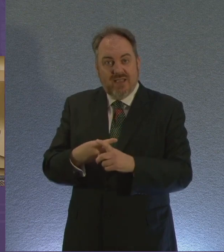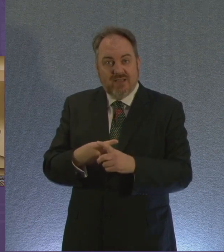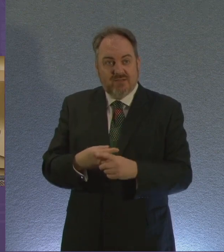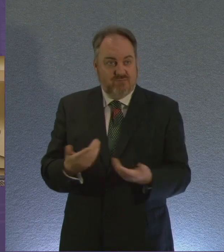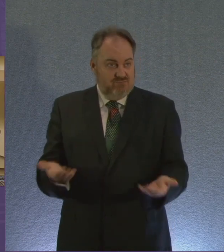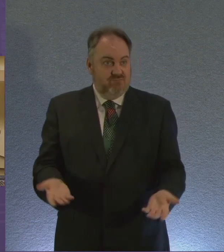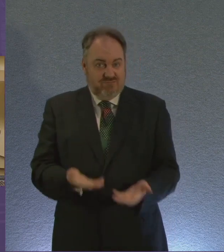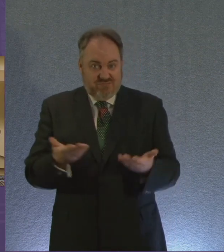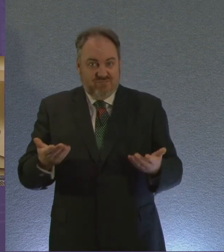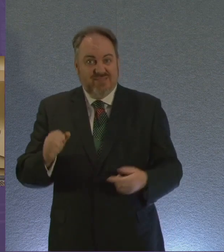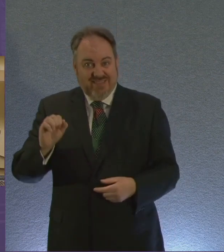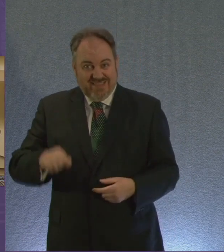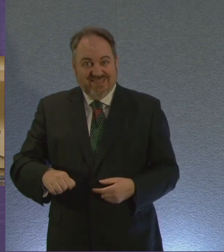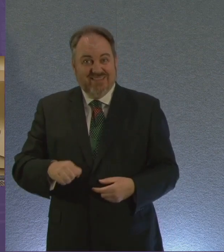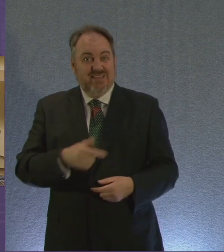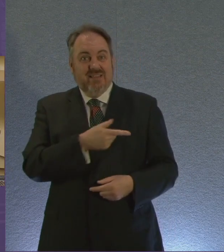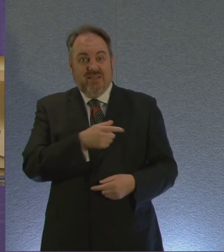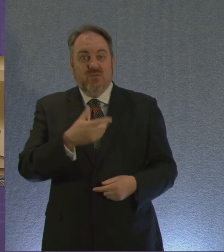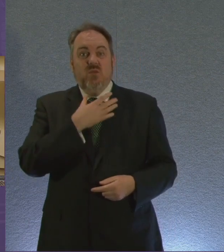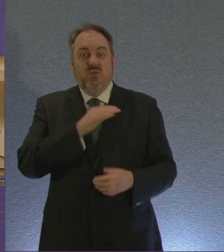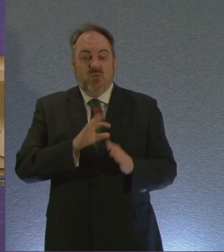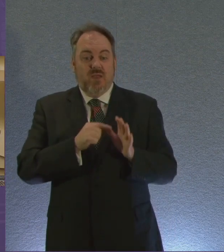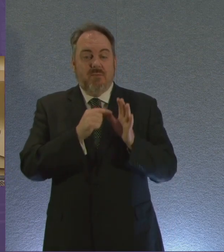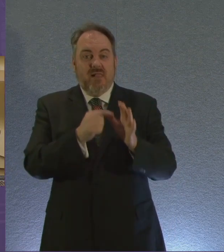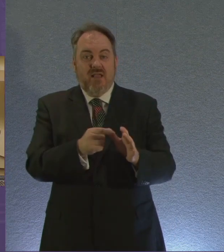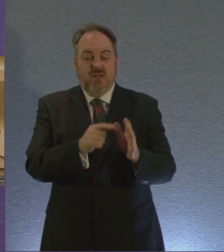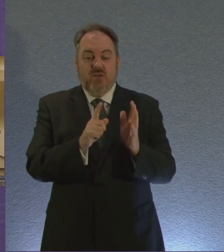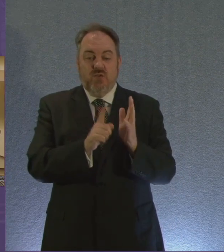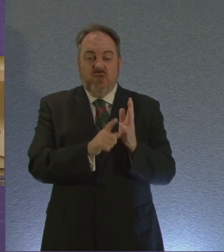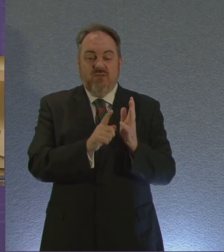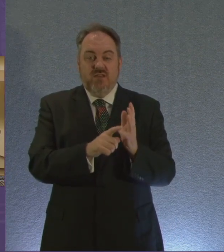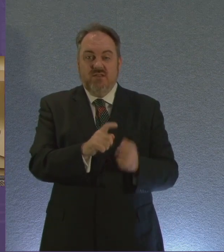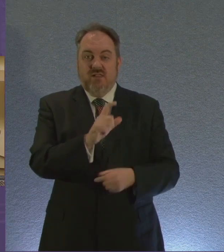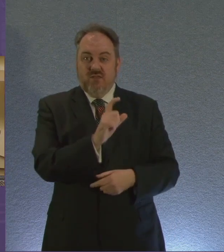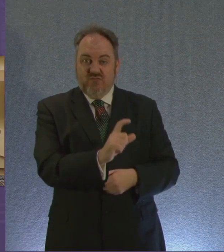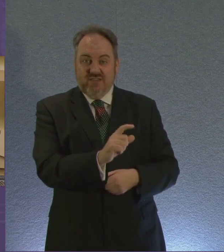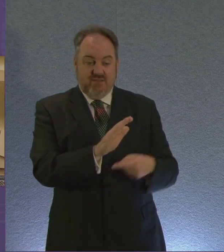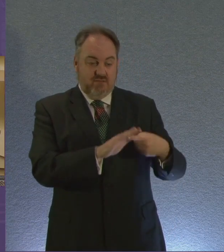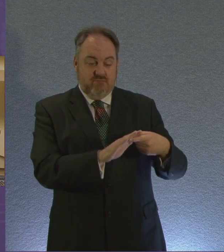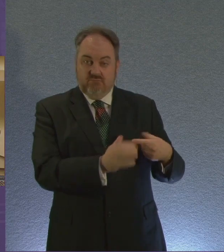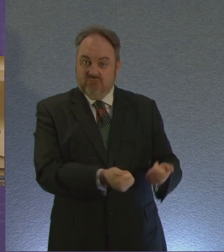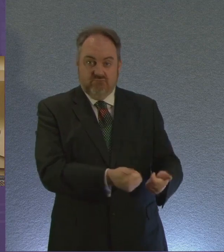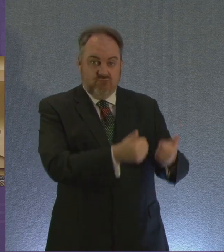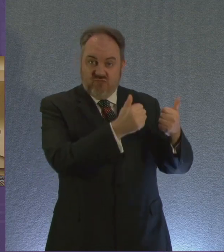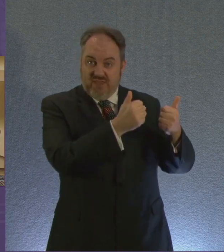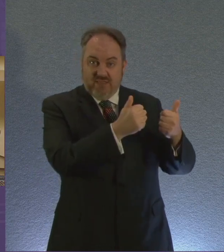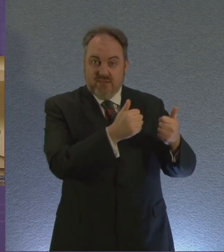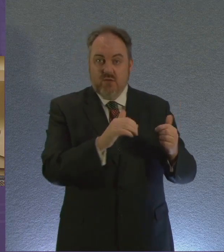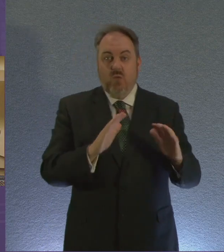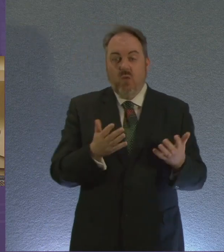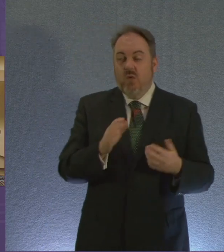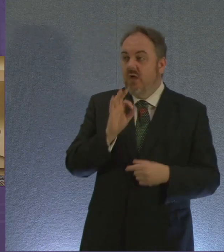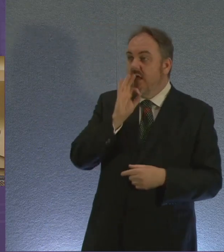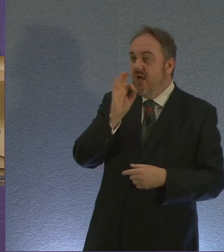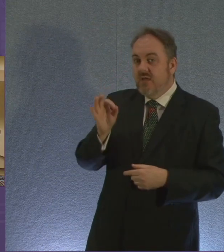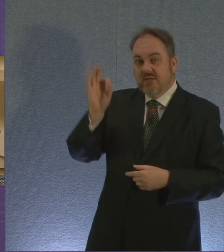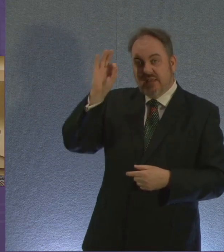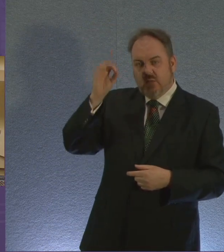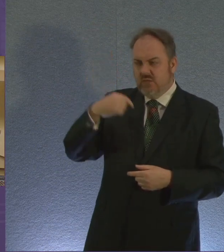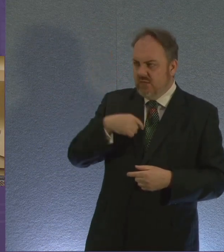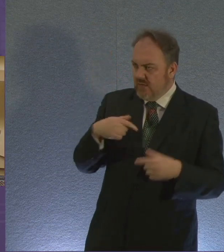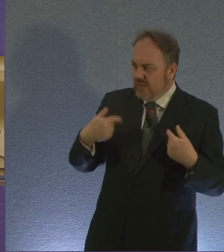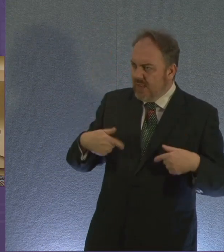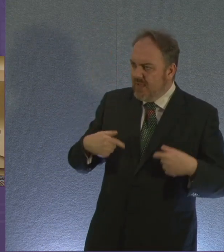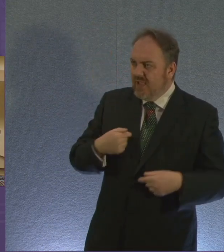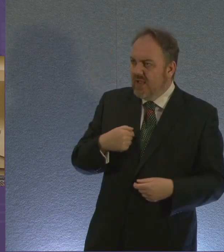to apply for universal credit if that's important, but to speak to your local authority to see if you are eligible for a council tax reduction, to speak